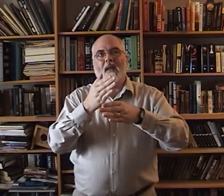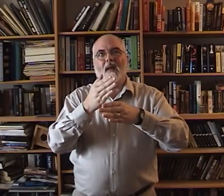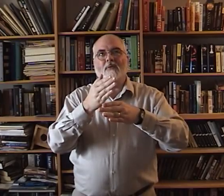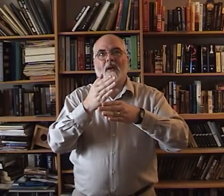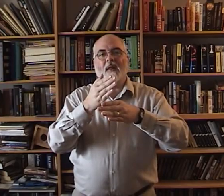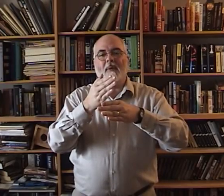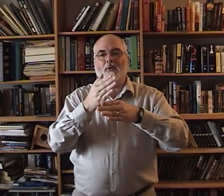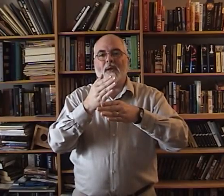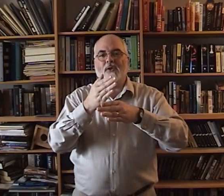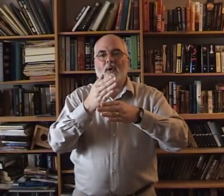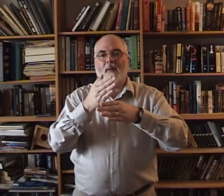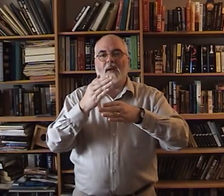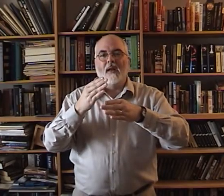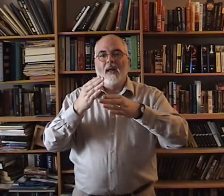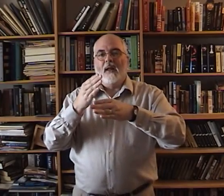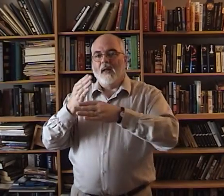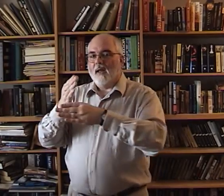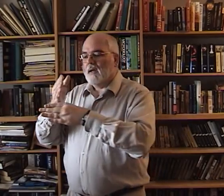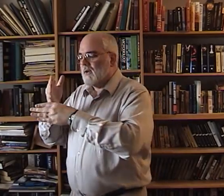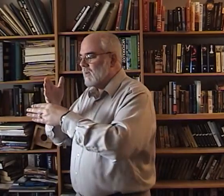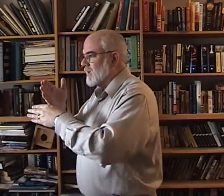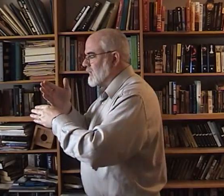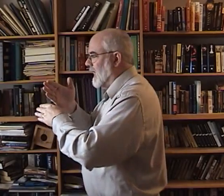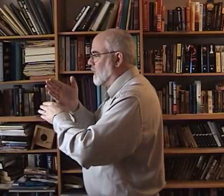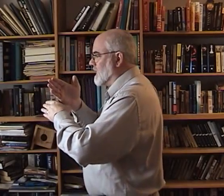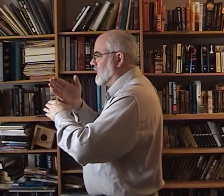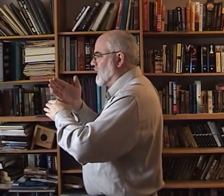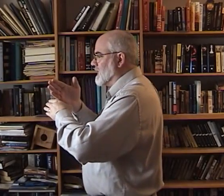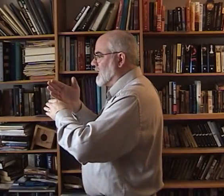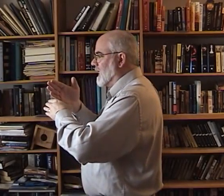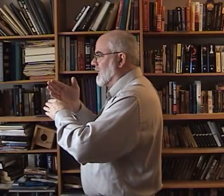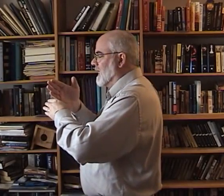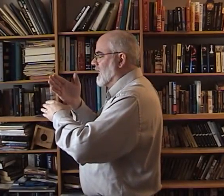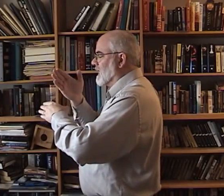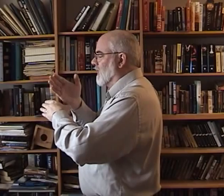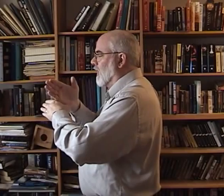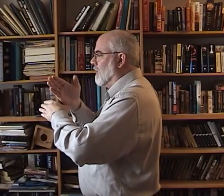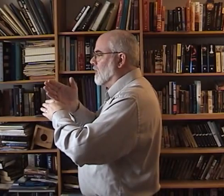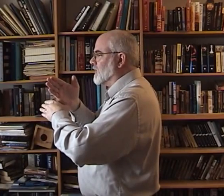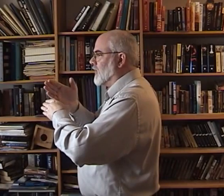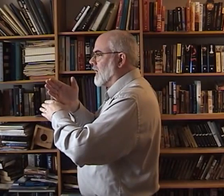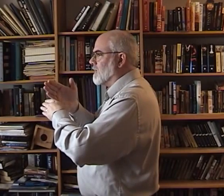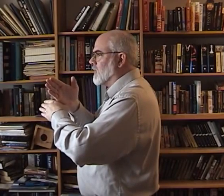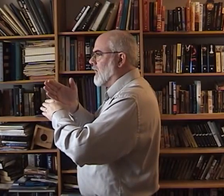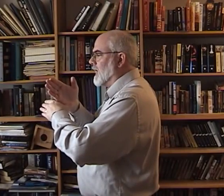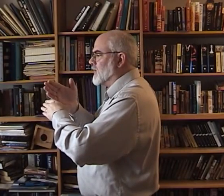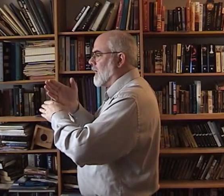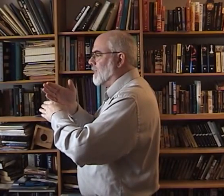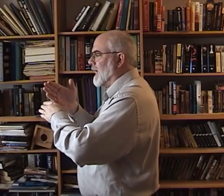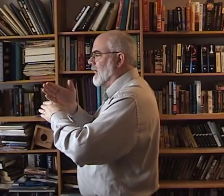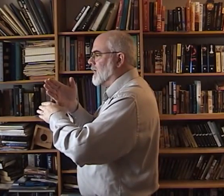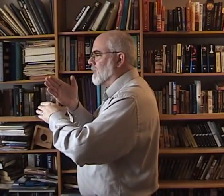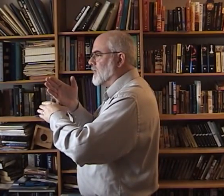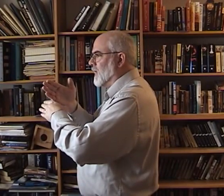I'm trying to think of the best way to describe it. I'm going to do it sideways so you can see it. You almost karate chop the hand here, but you don't